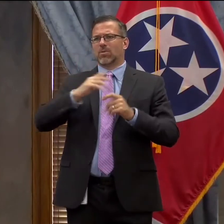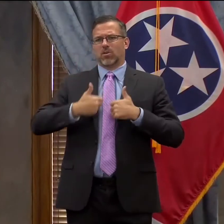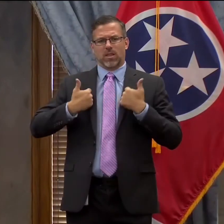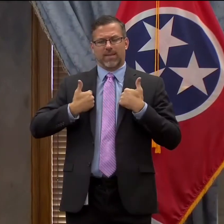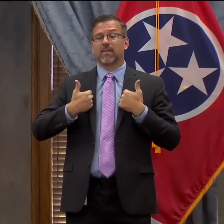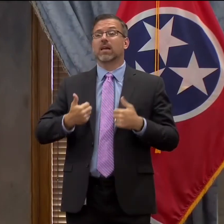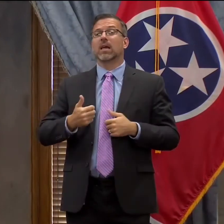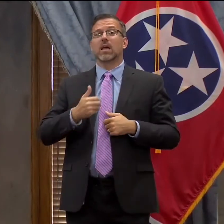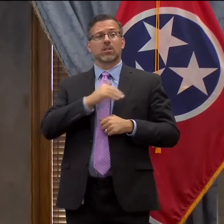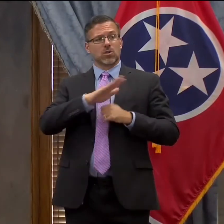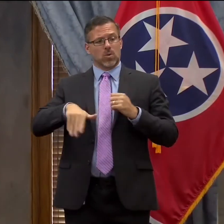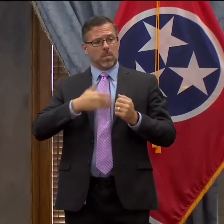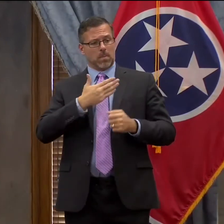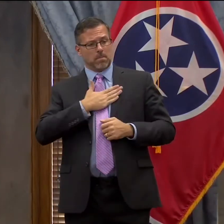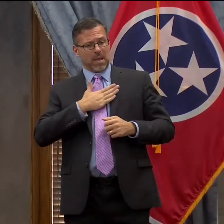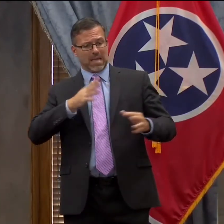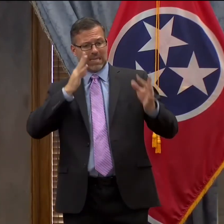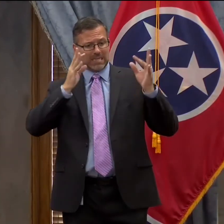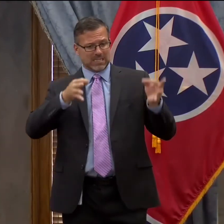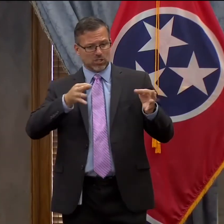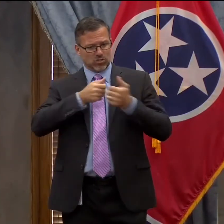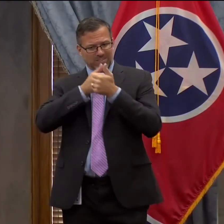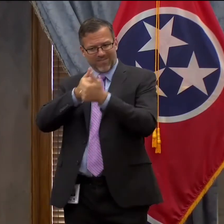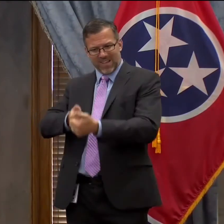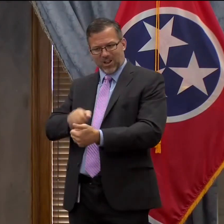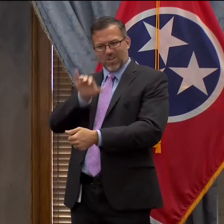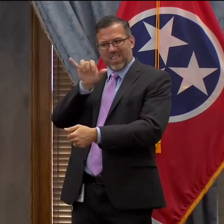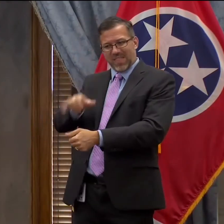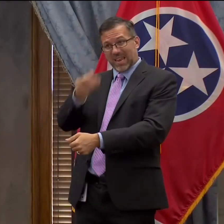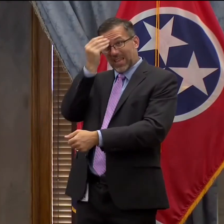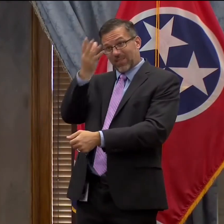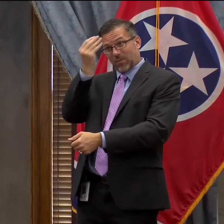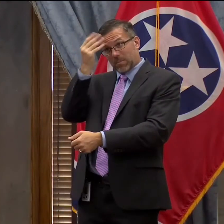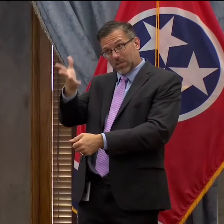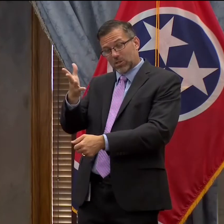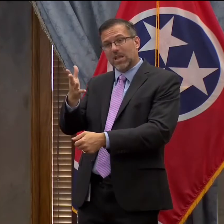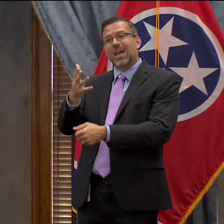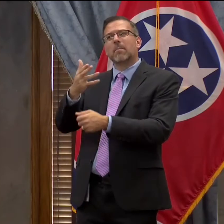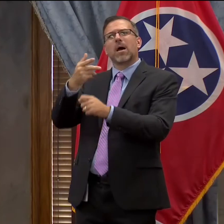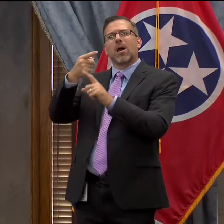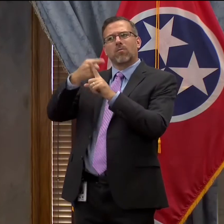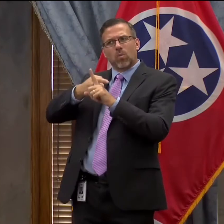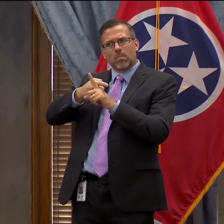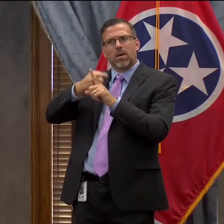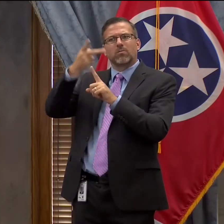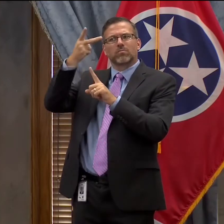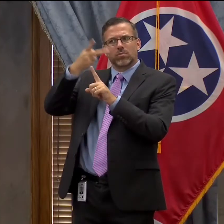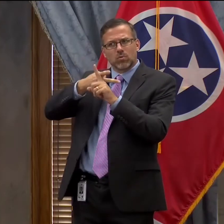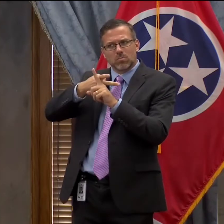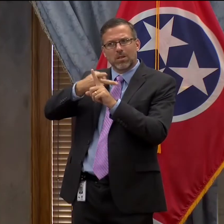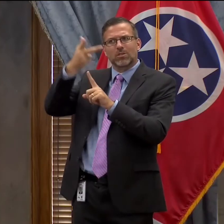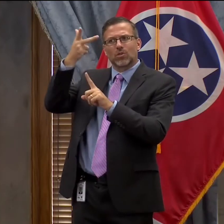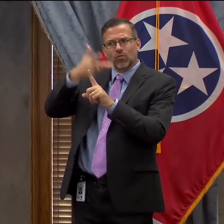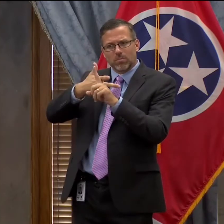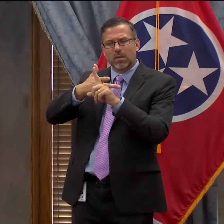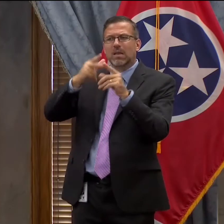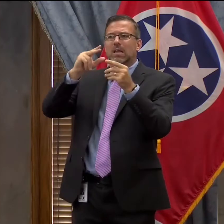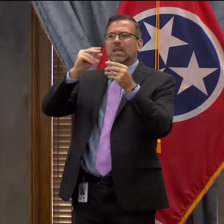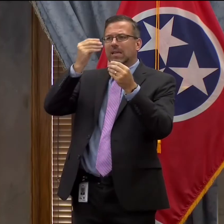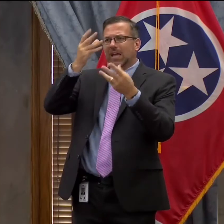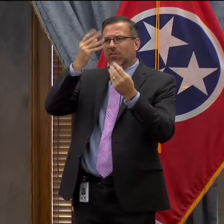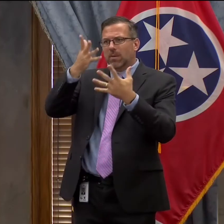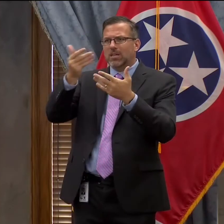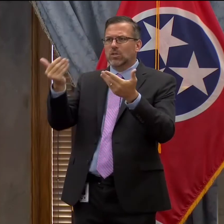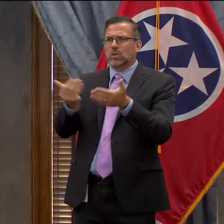that limited information that we had. But as the information became real on the ground information, it